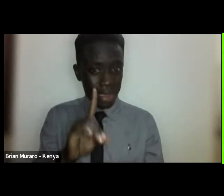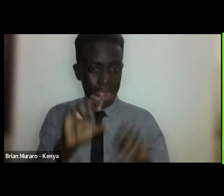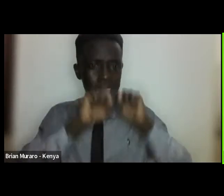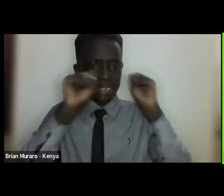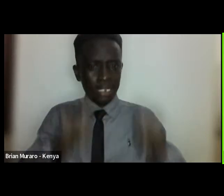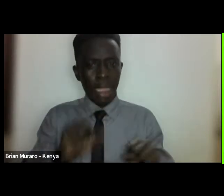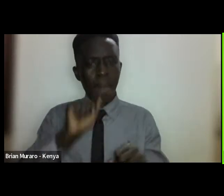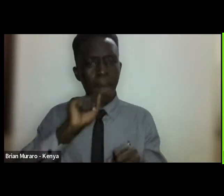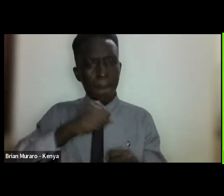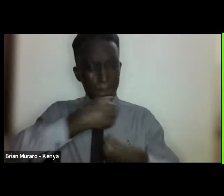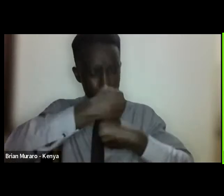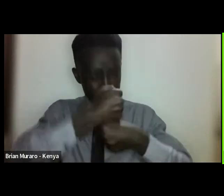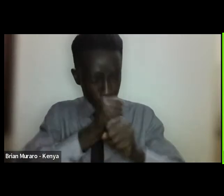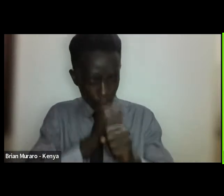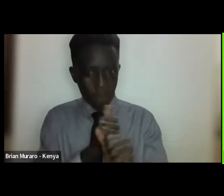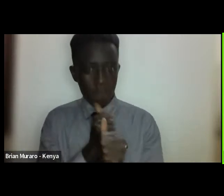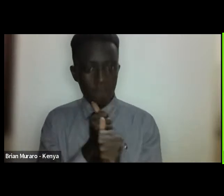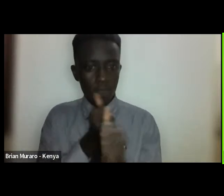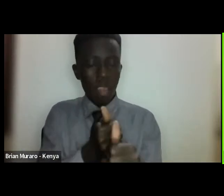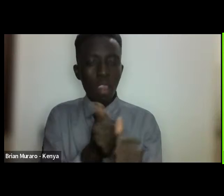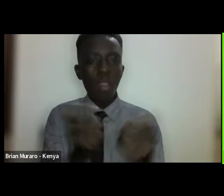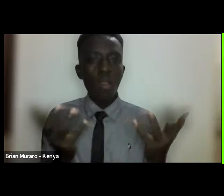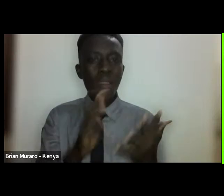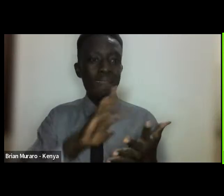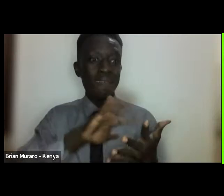that framework of thinking and practice.